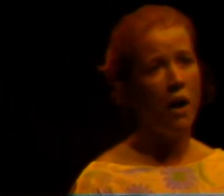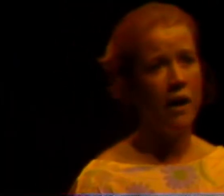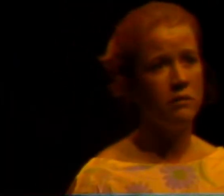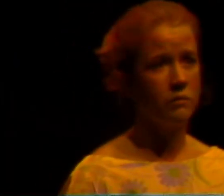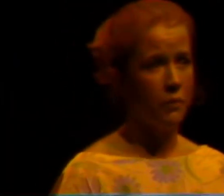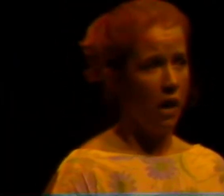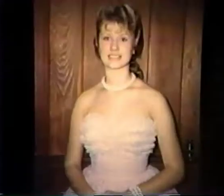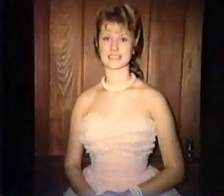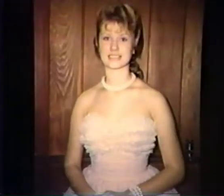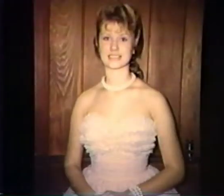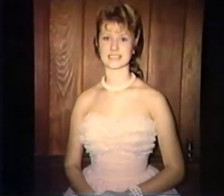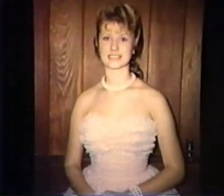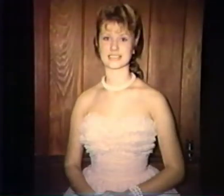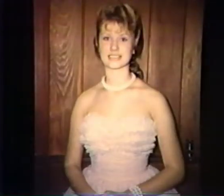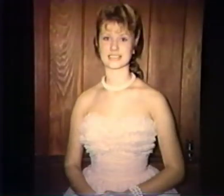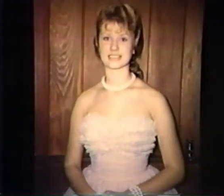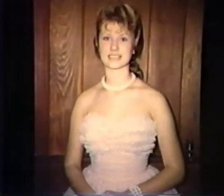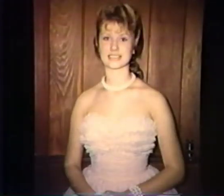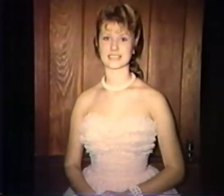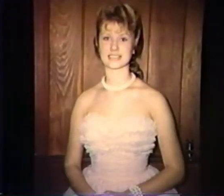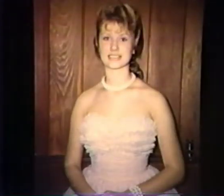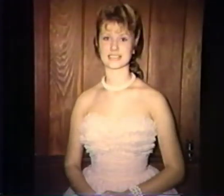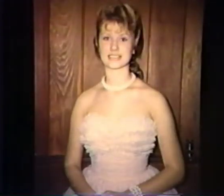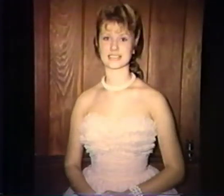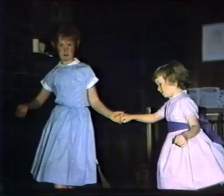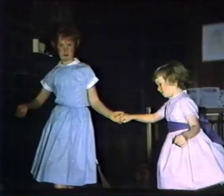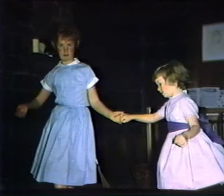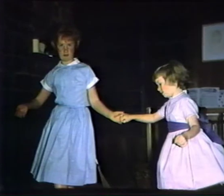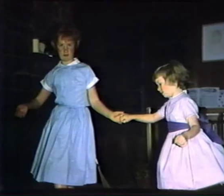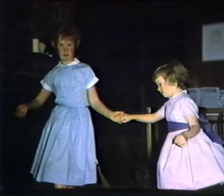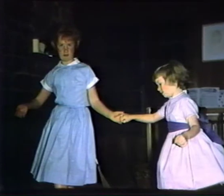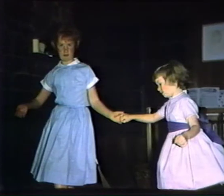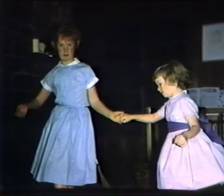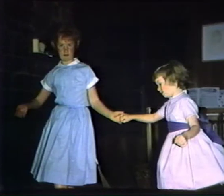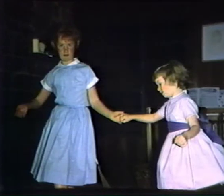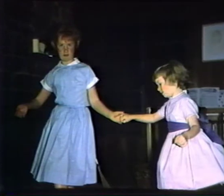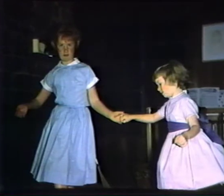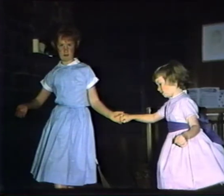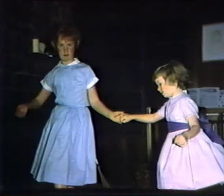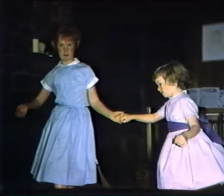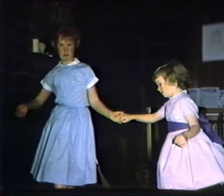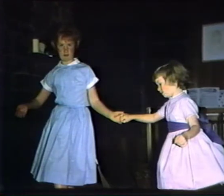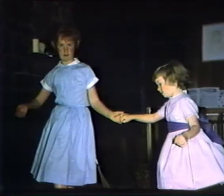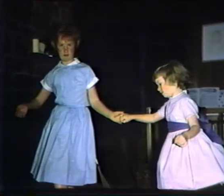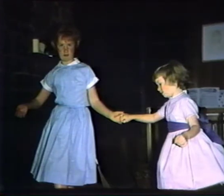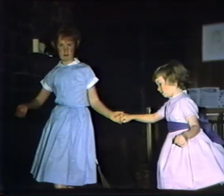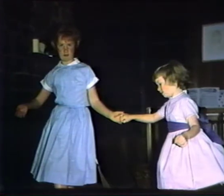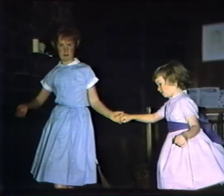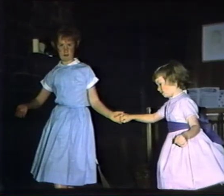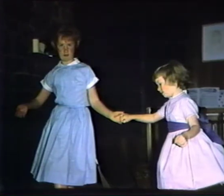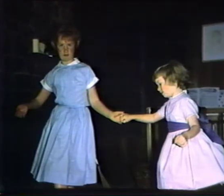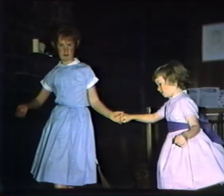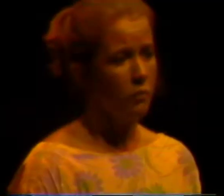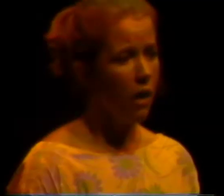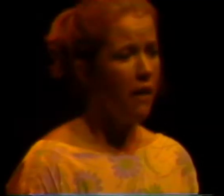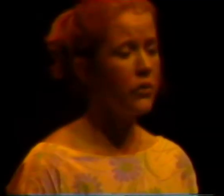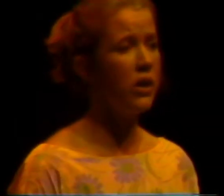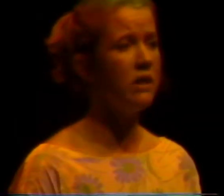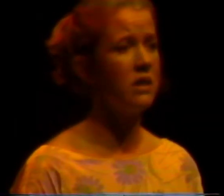1, Timmy was 16, Holly was 12, and I was 8. During this